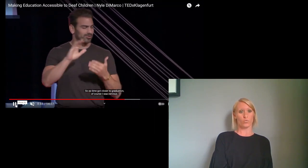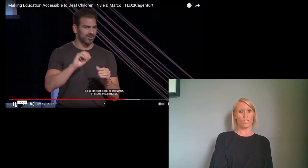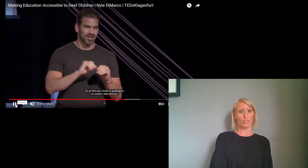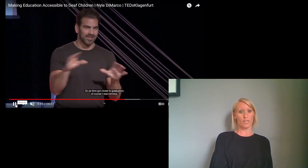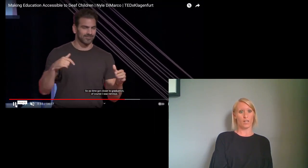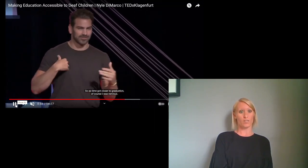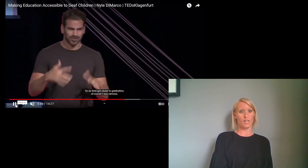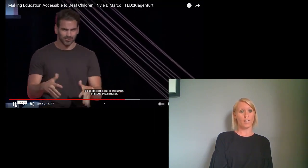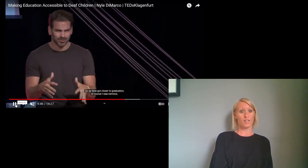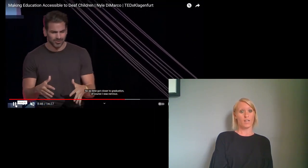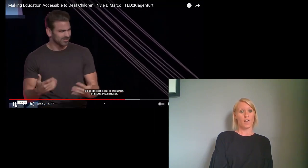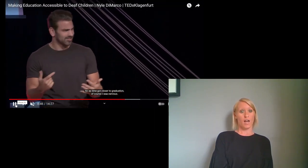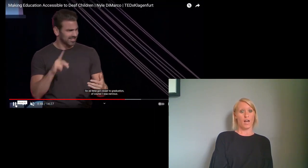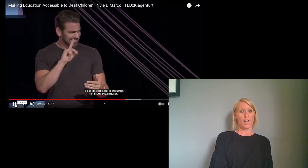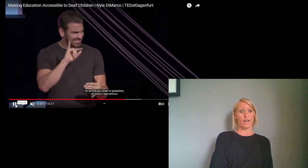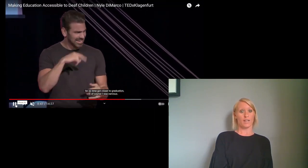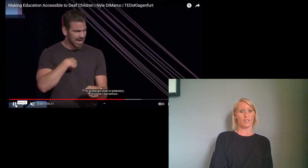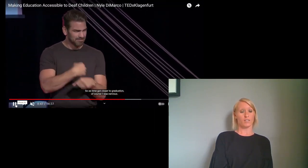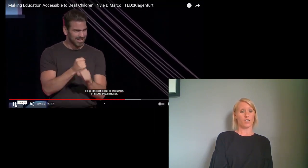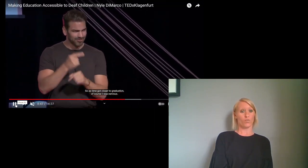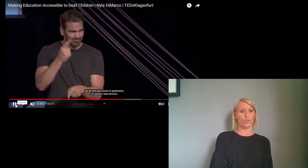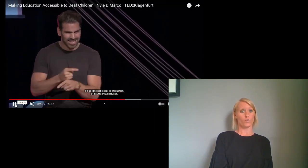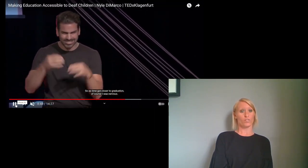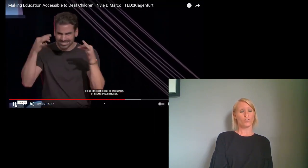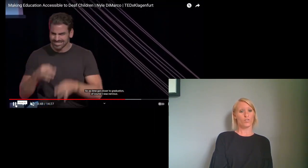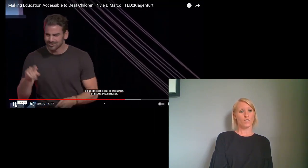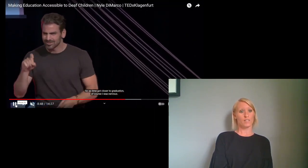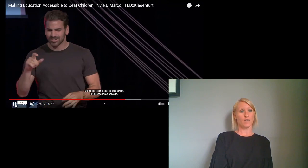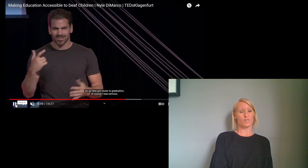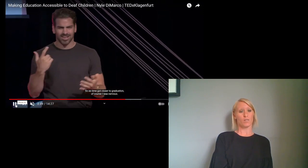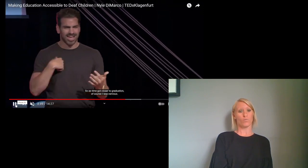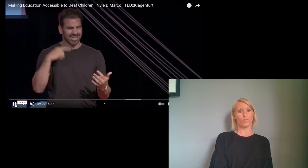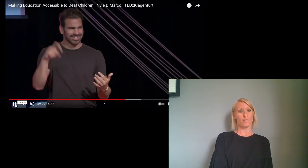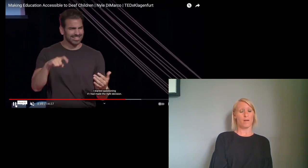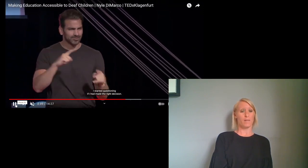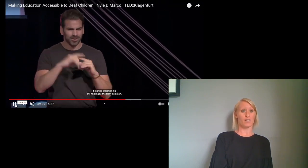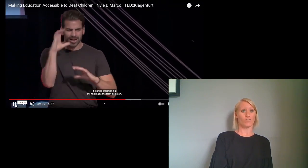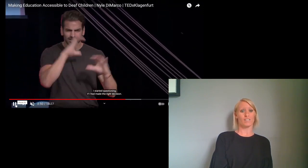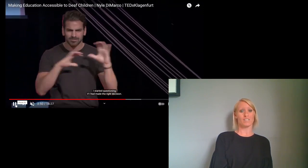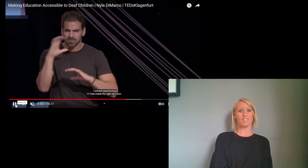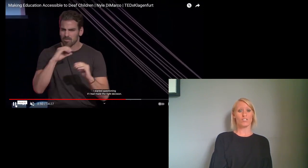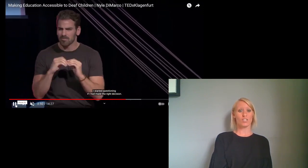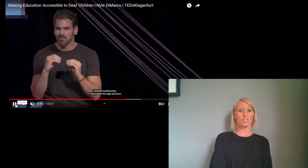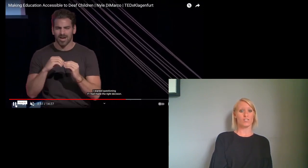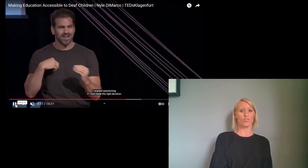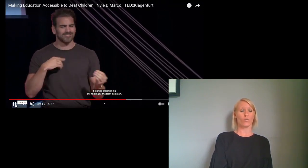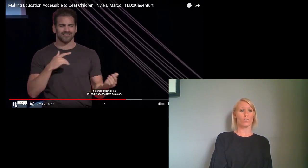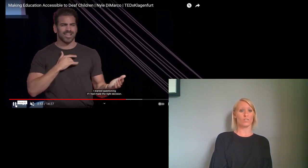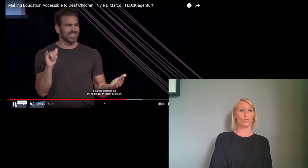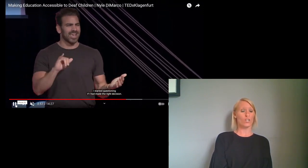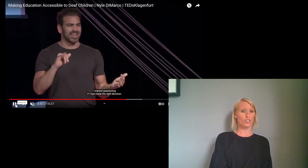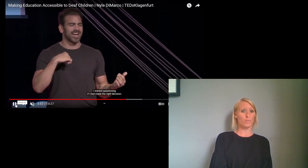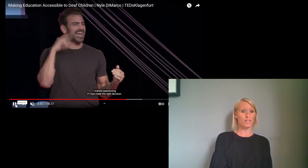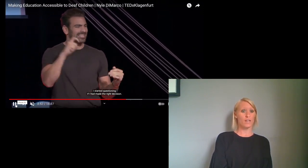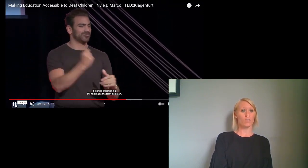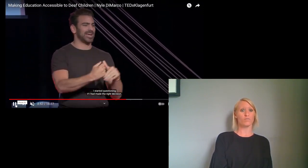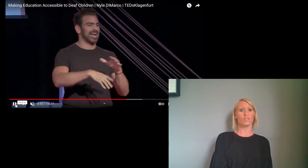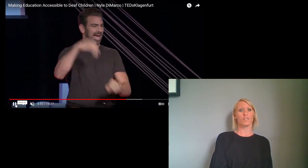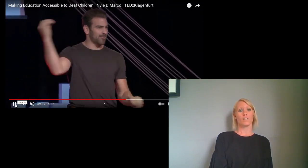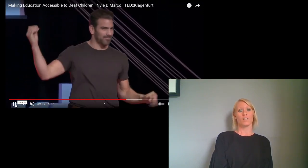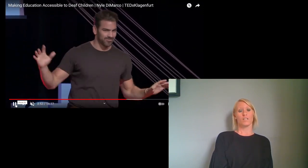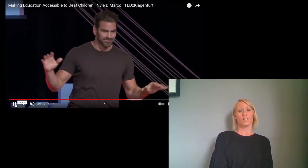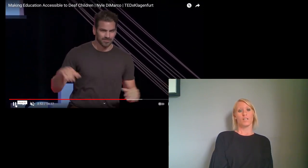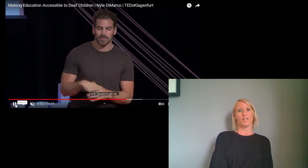to my graduation at Gallaudet, I, of course, was nervous, and I was like, am I making the right decision? And I started questioning